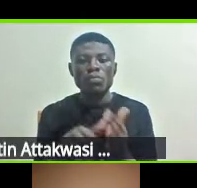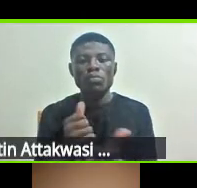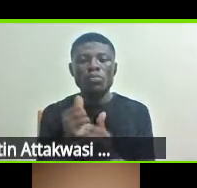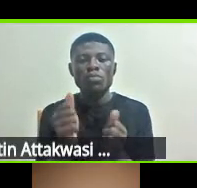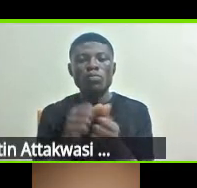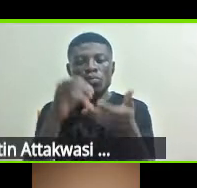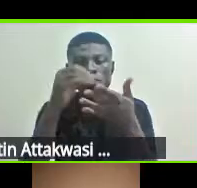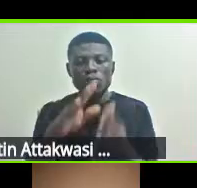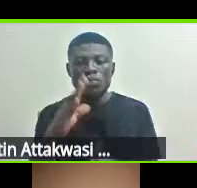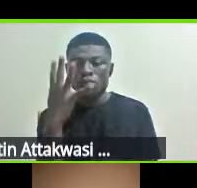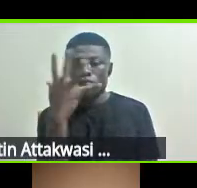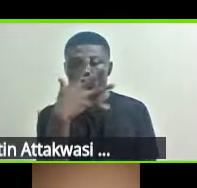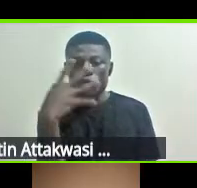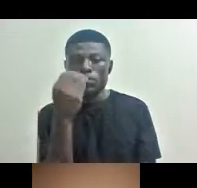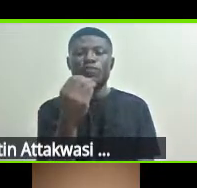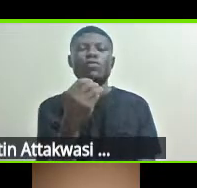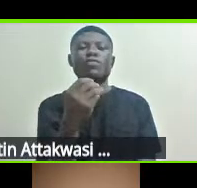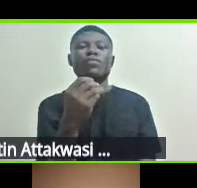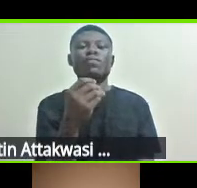Beautiful.